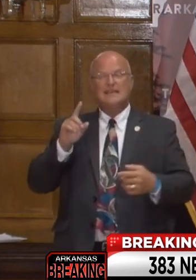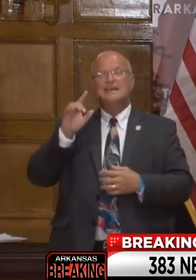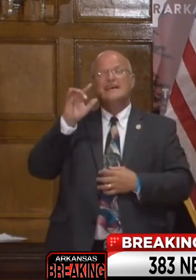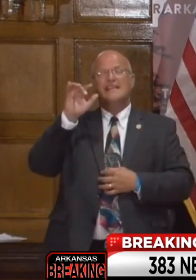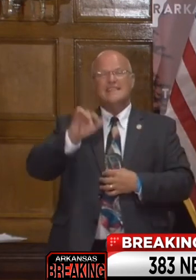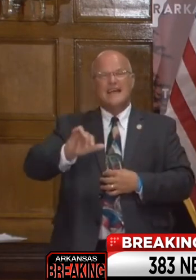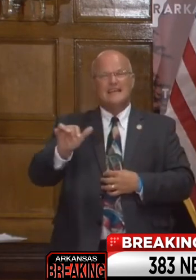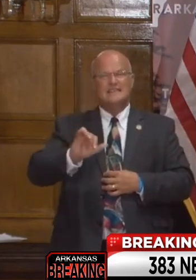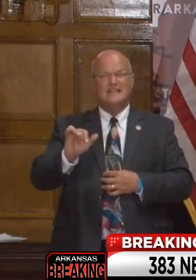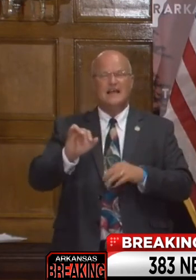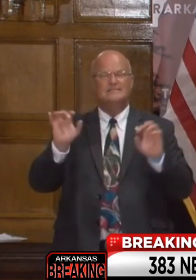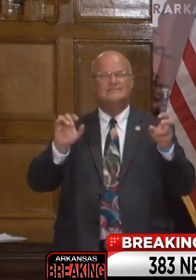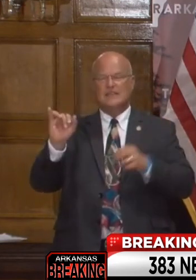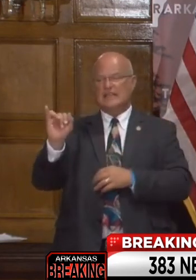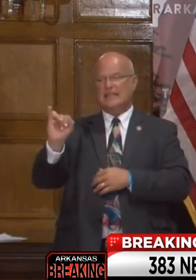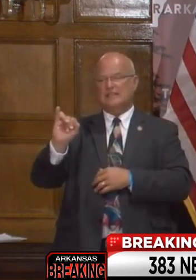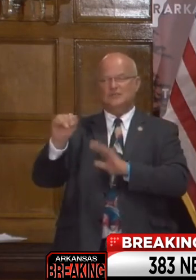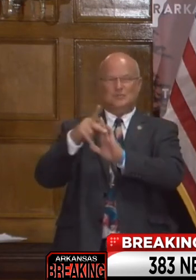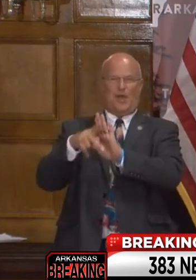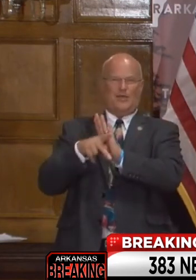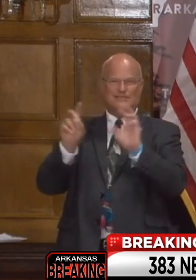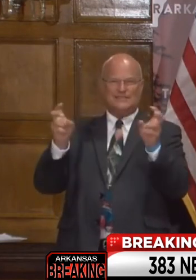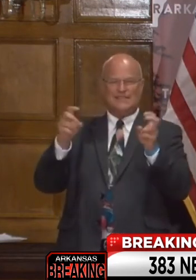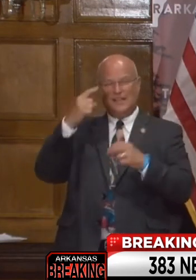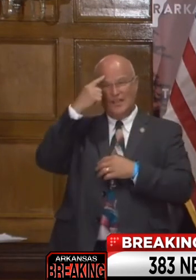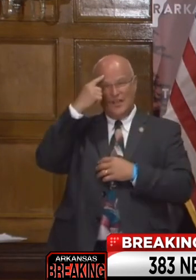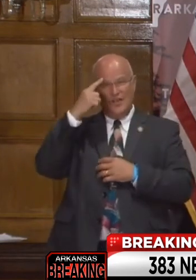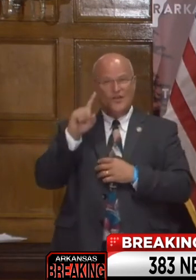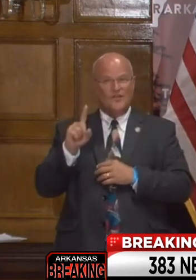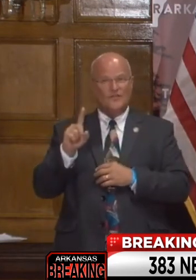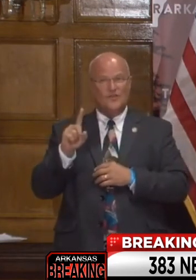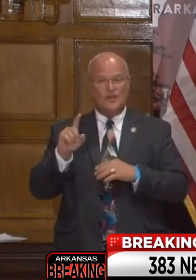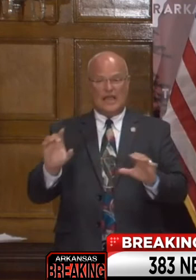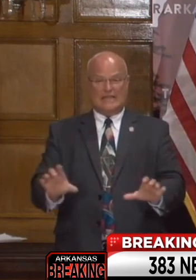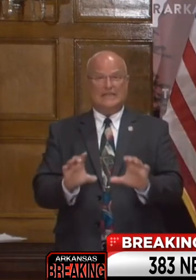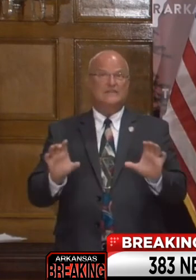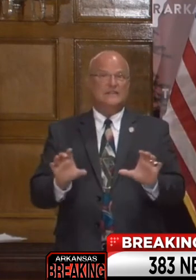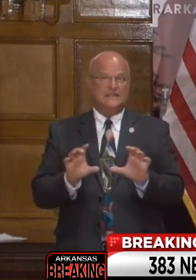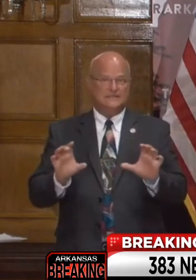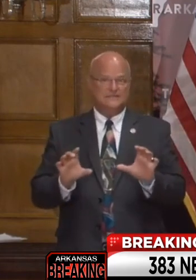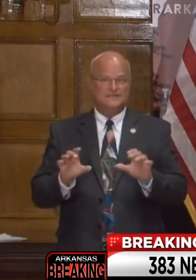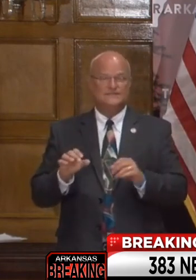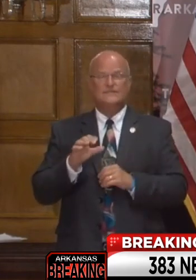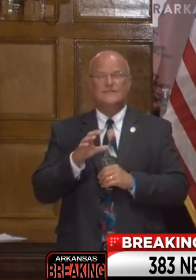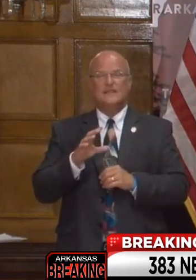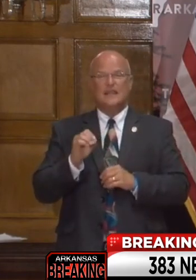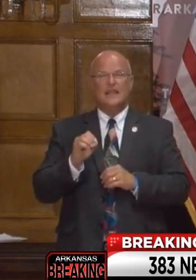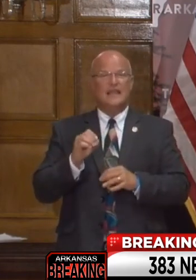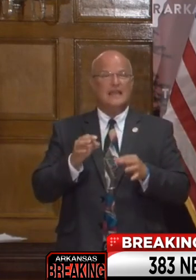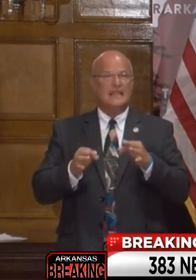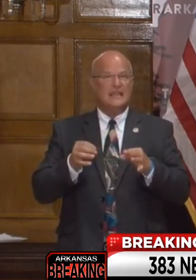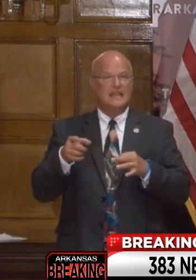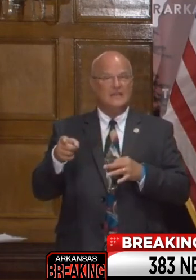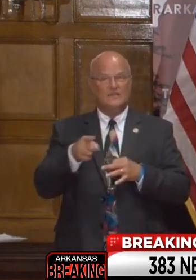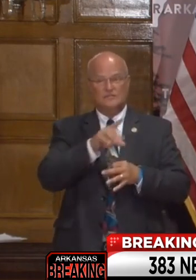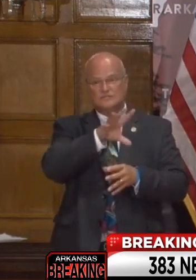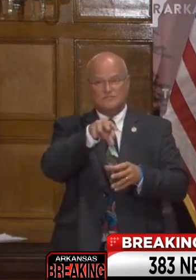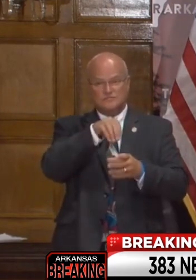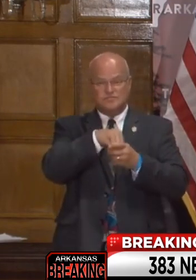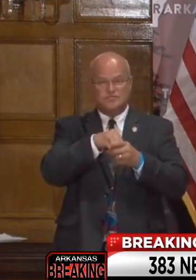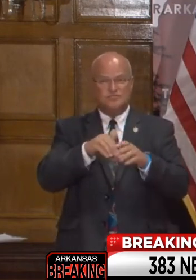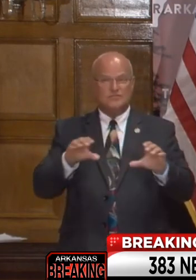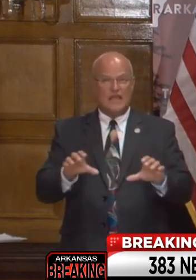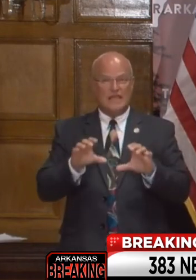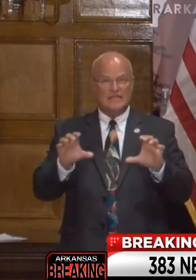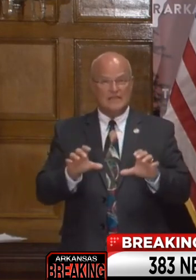is like the insurance policy for activity. And if you're going to engage in